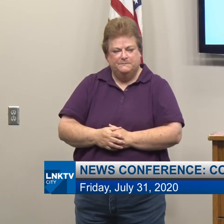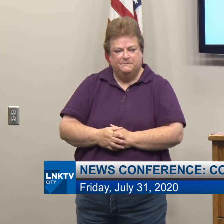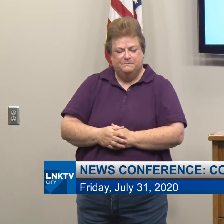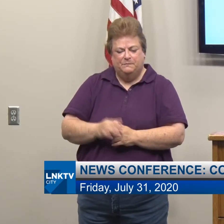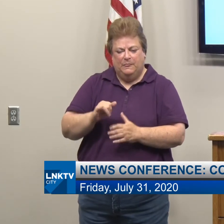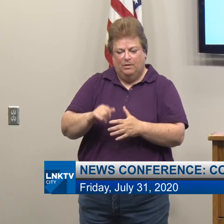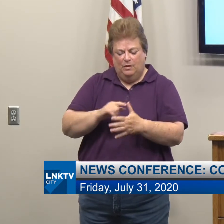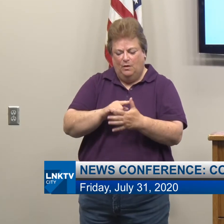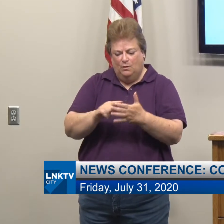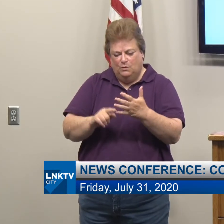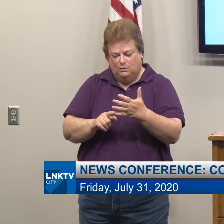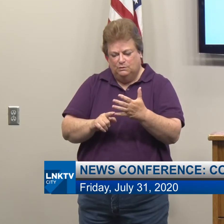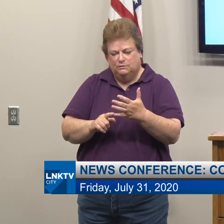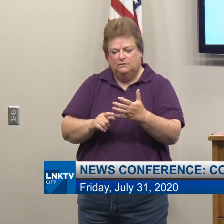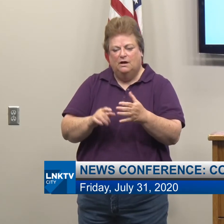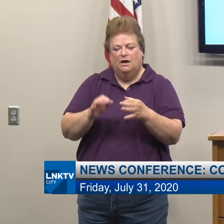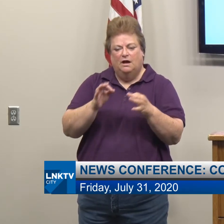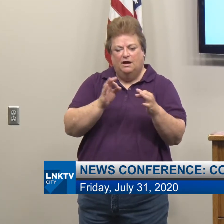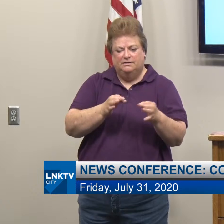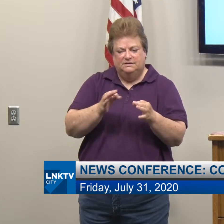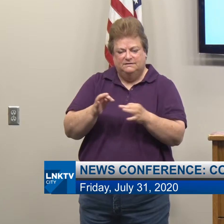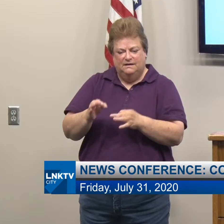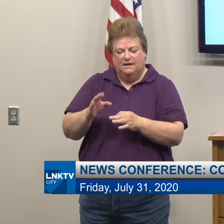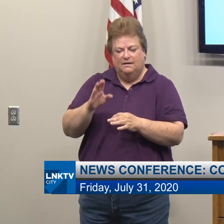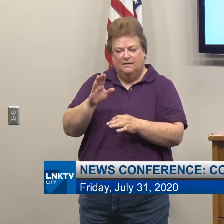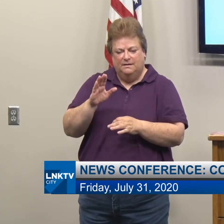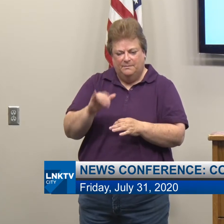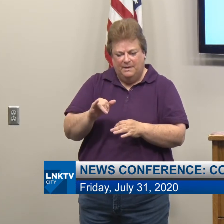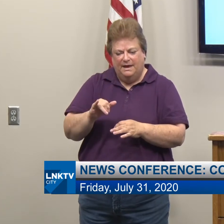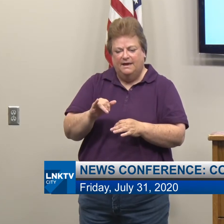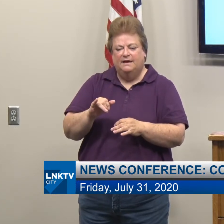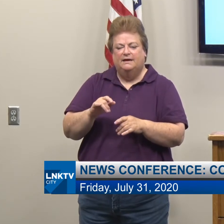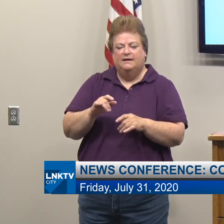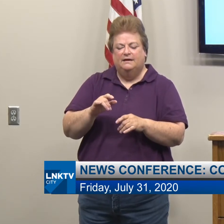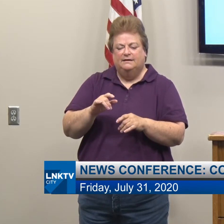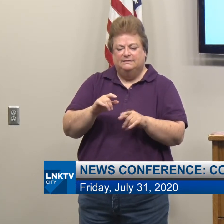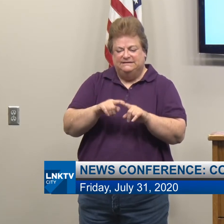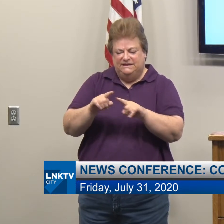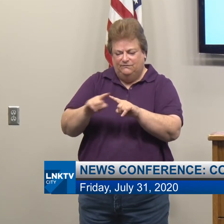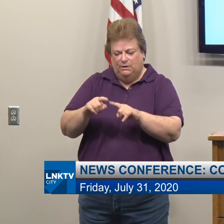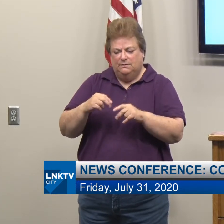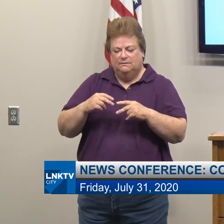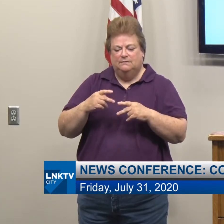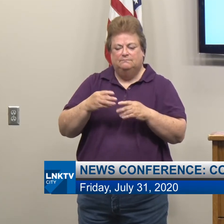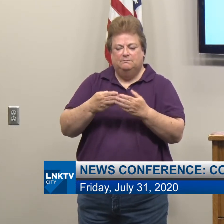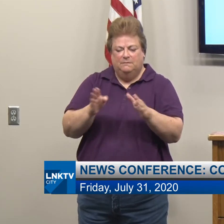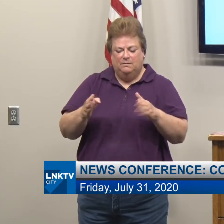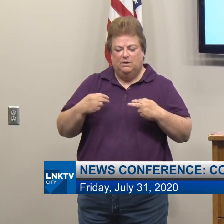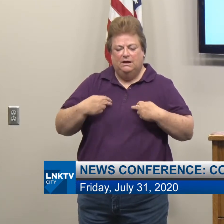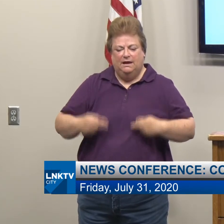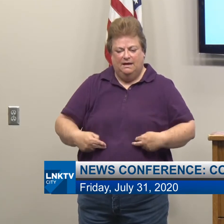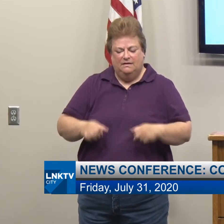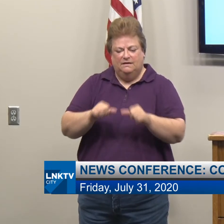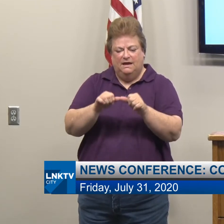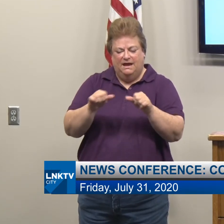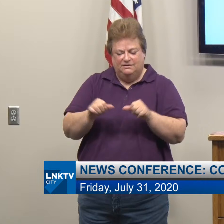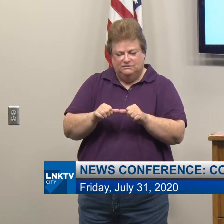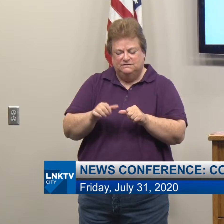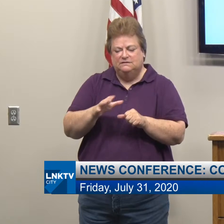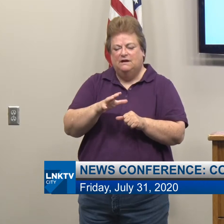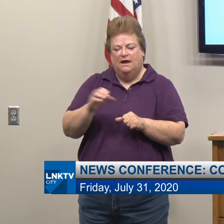are commonly cited by numerous reputable public health agencies and research